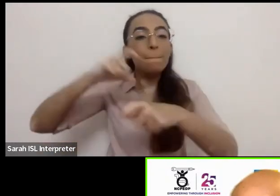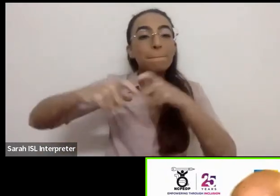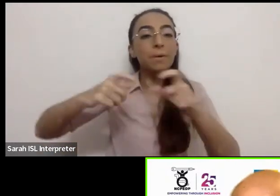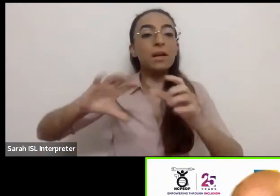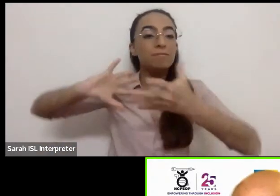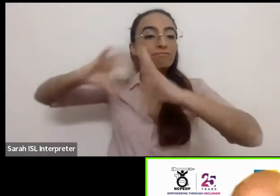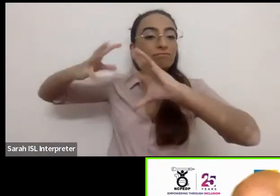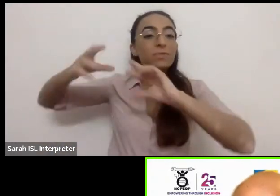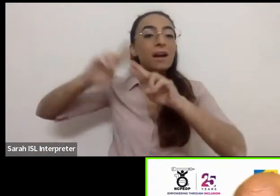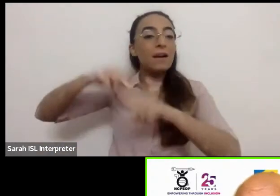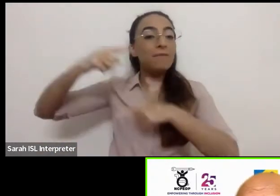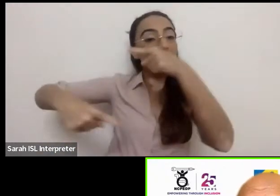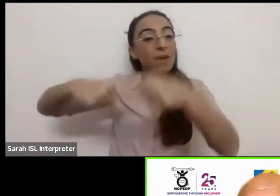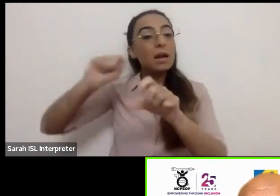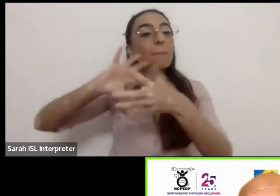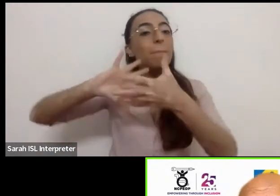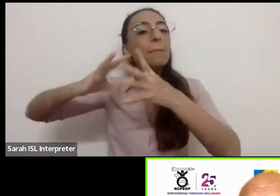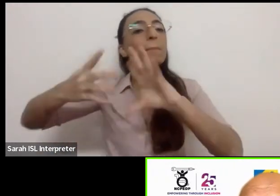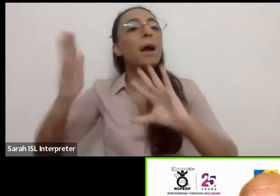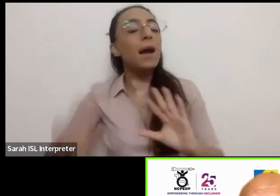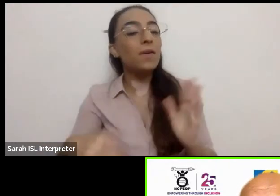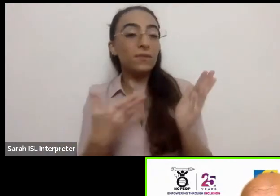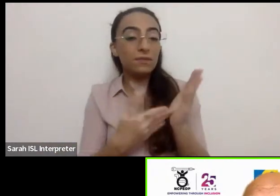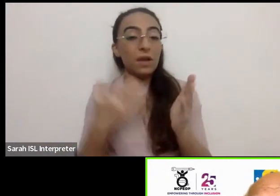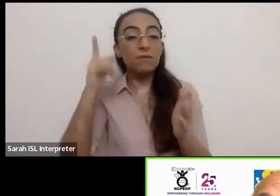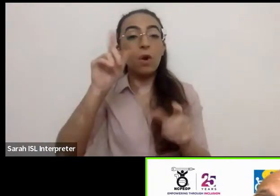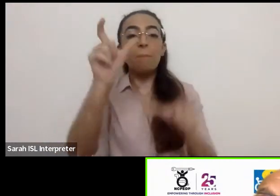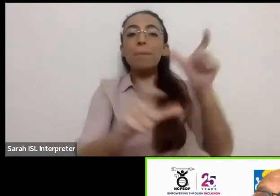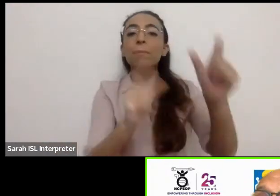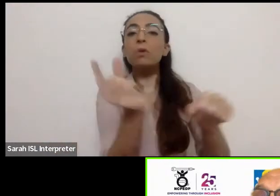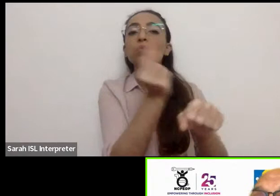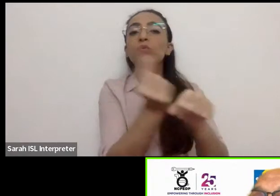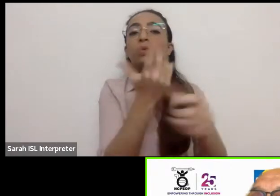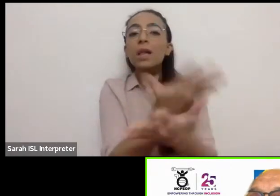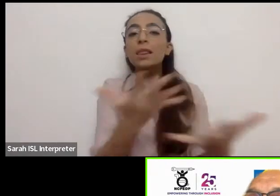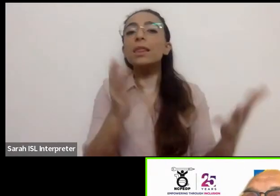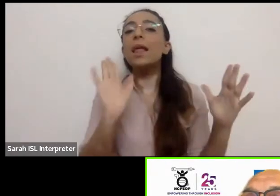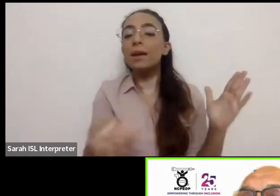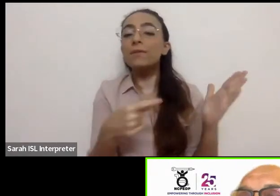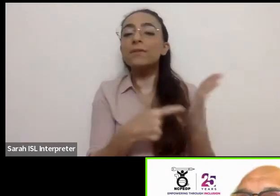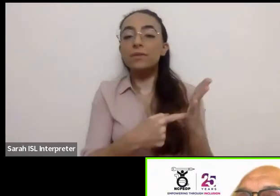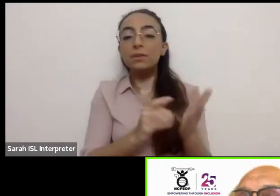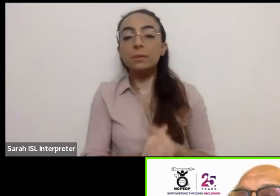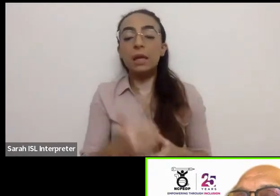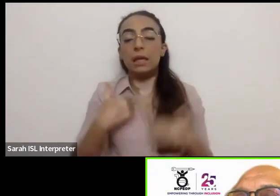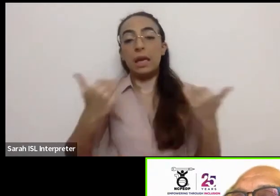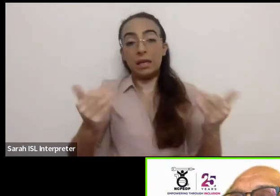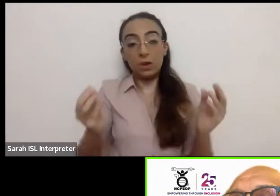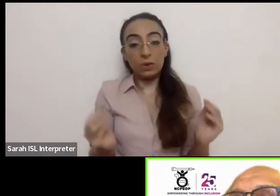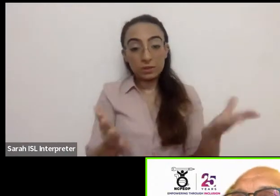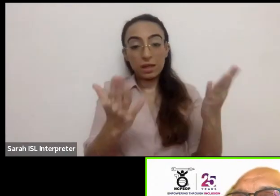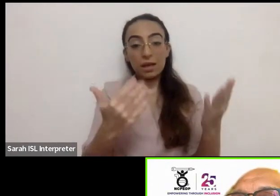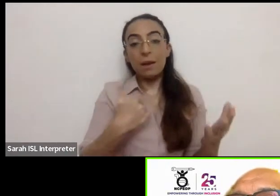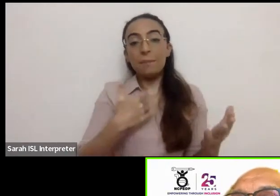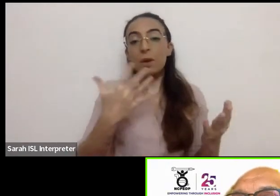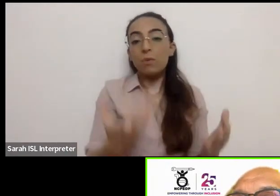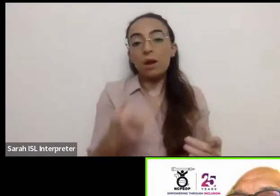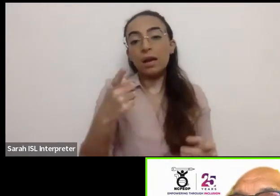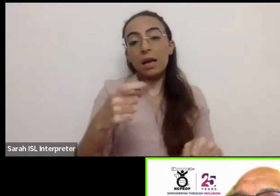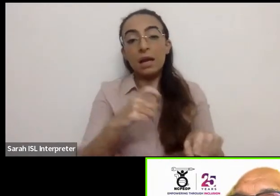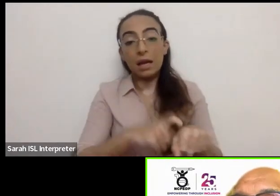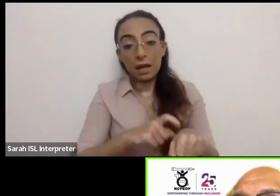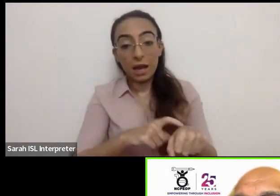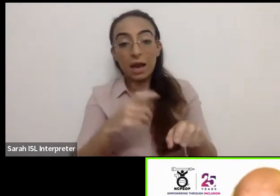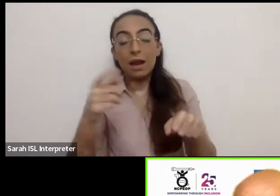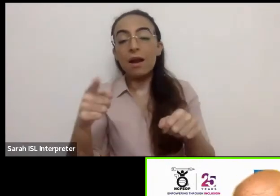is into consumer products as well. So Rishad, let me just start, because this is a fireside. We didn't want you to give a